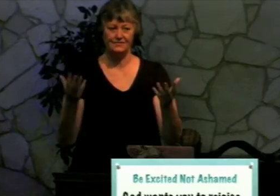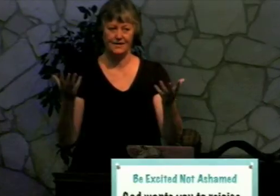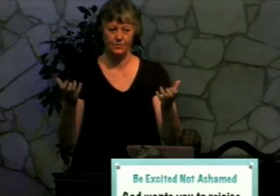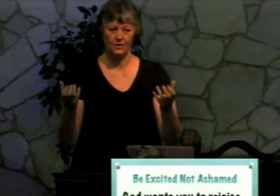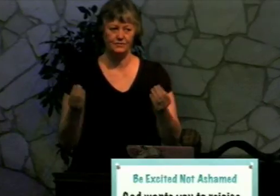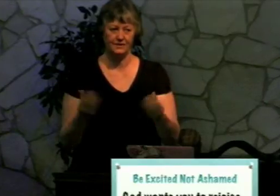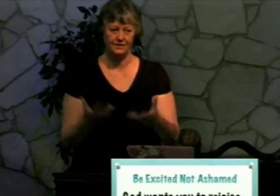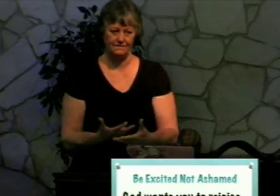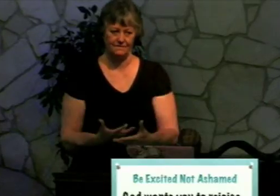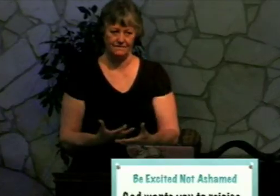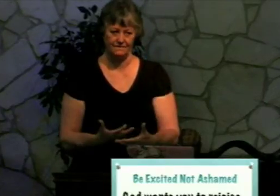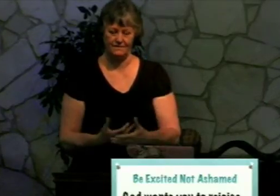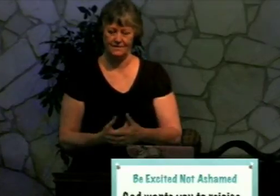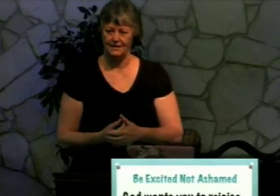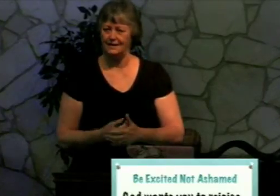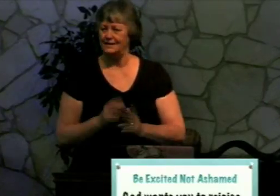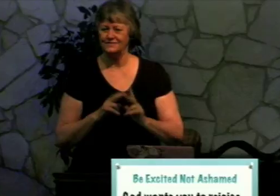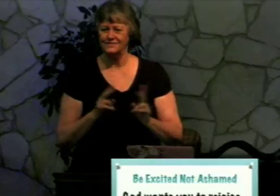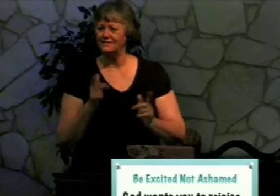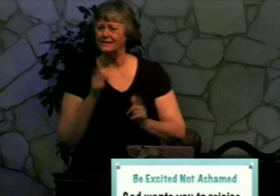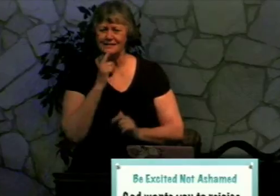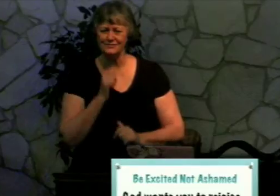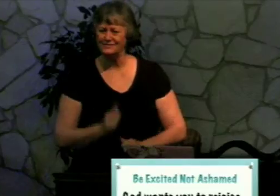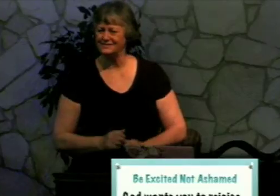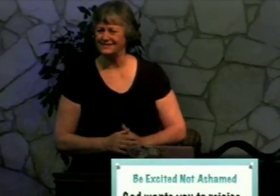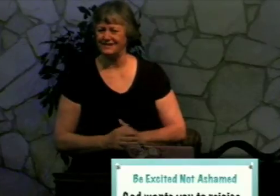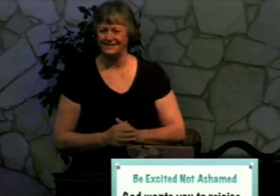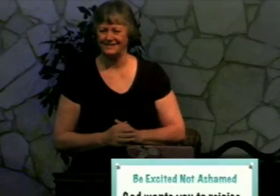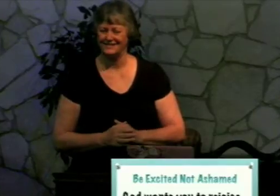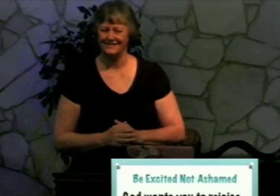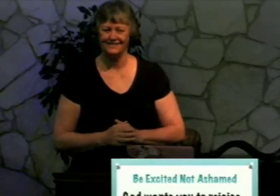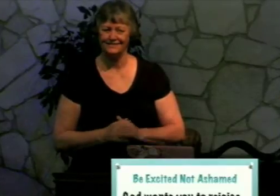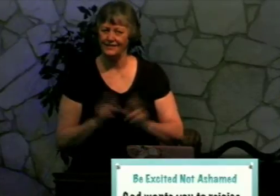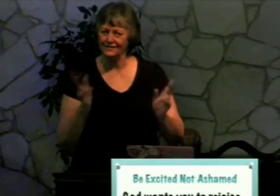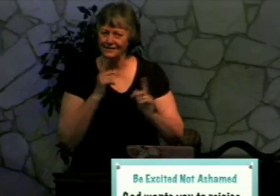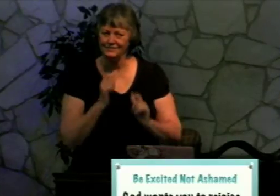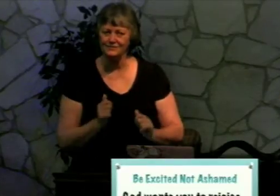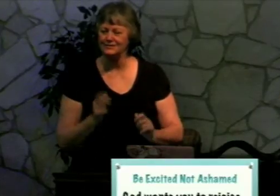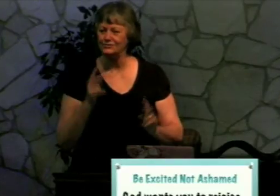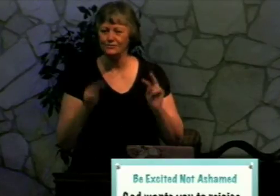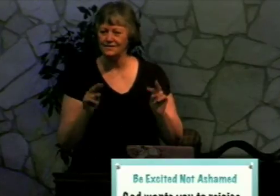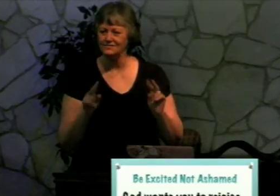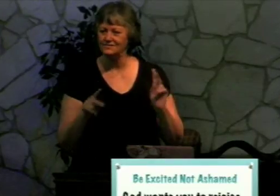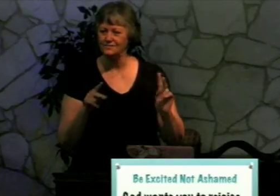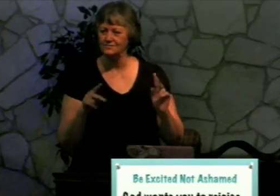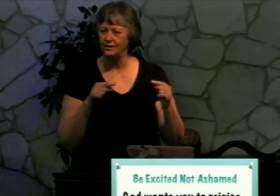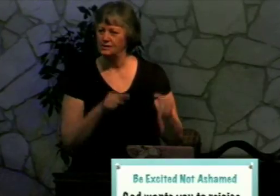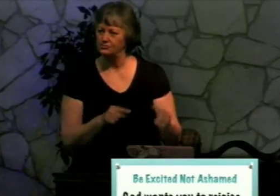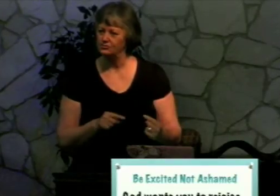they want to give. It's very interesting. Very interesting to watch these people